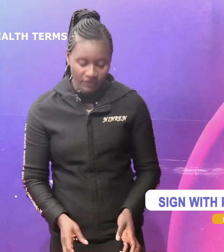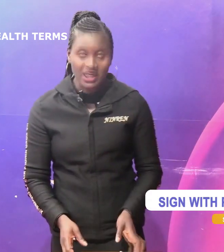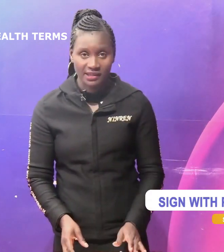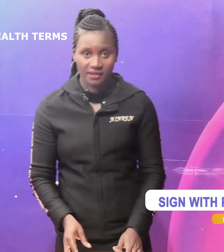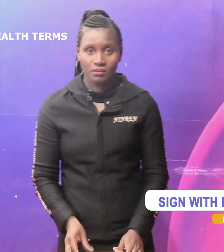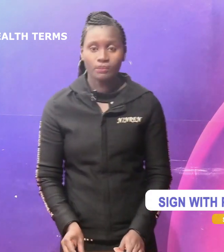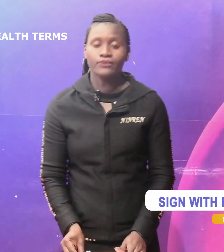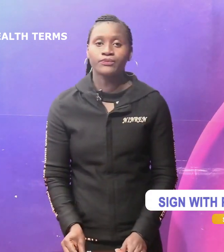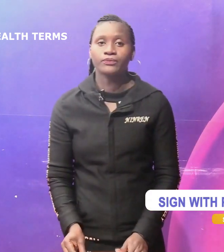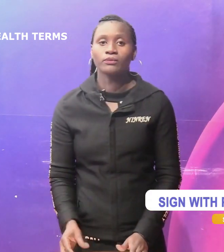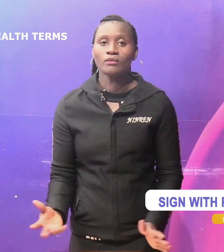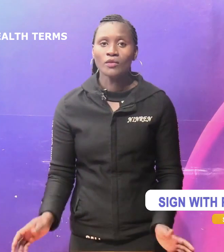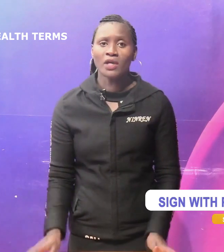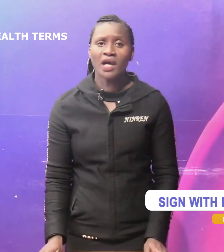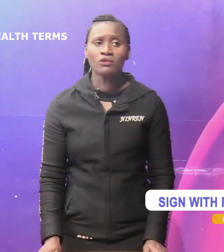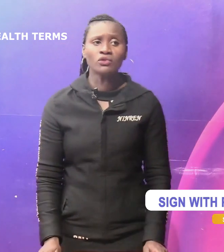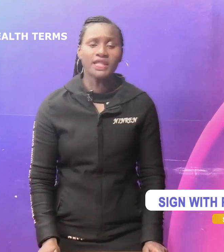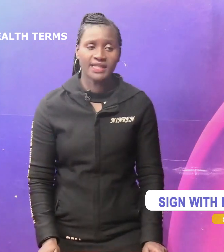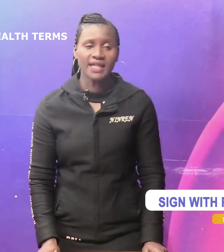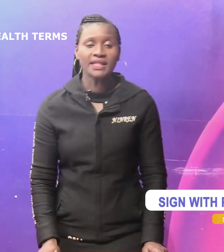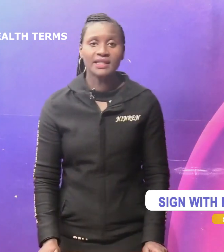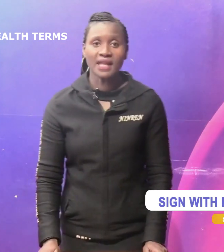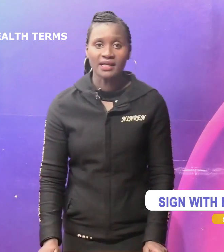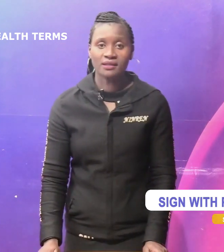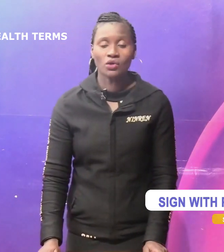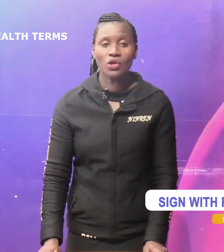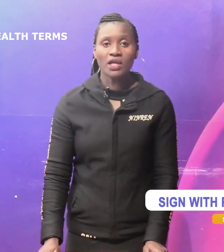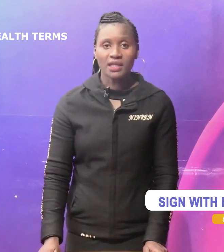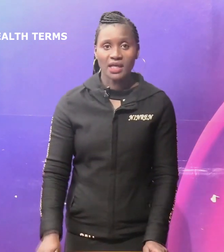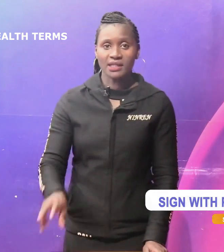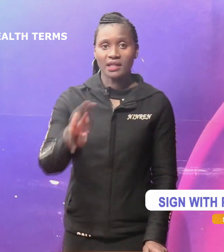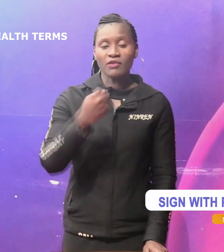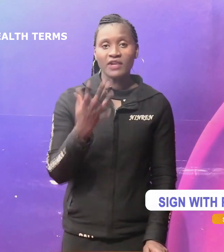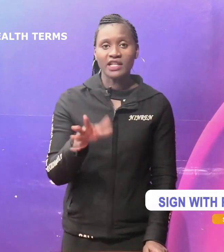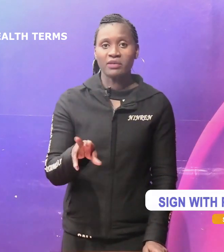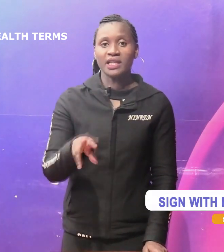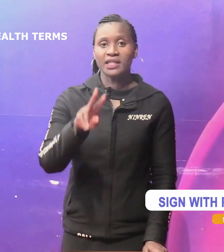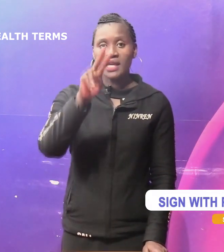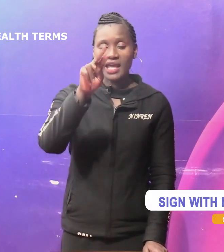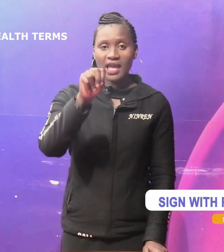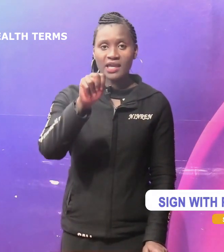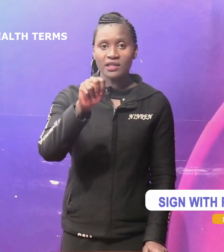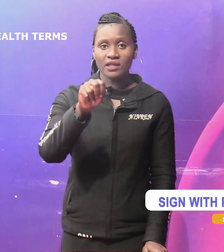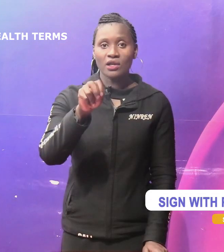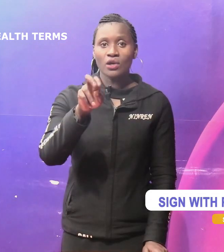nurse. How do we sign nurse? So nurse, let me finger spell it.